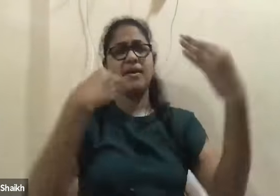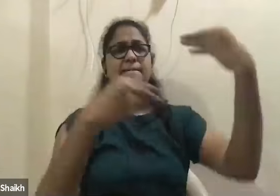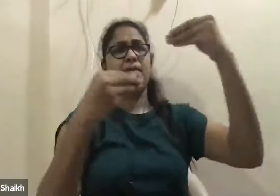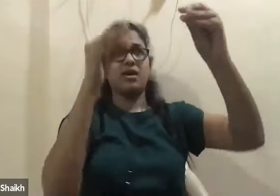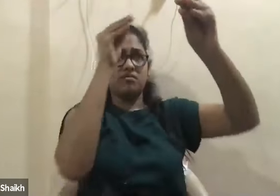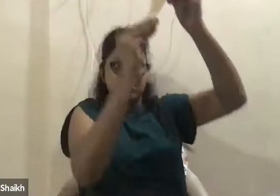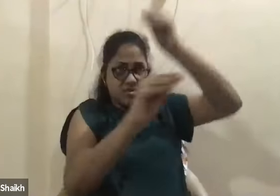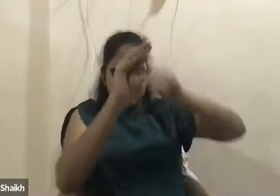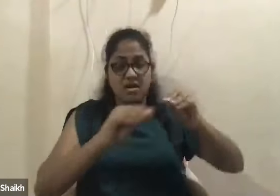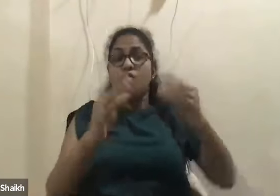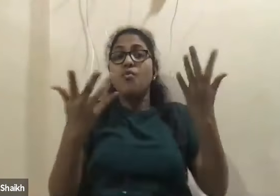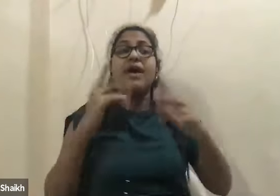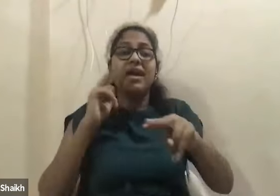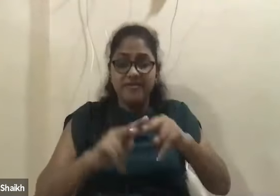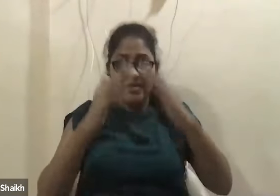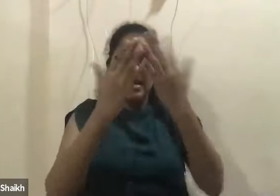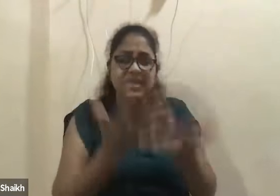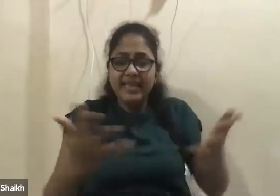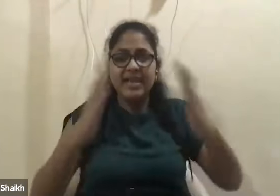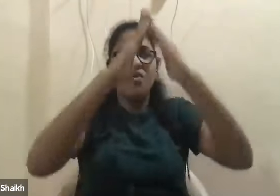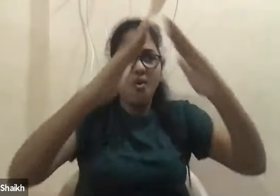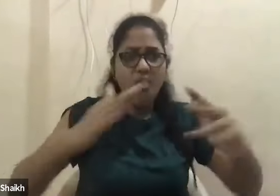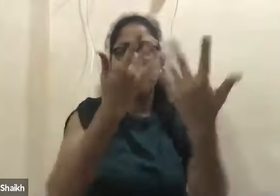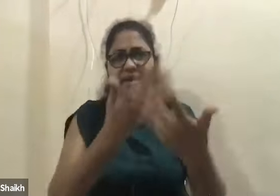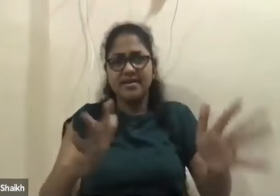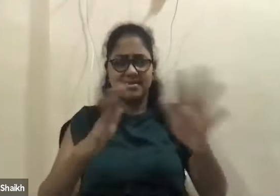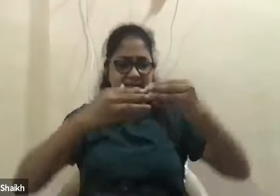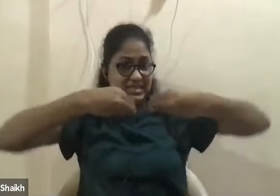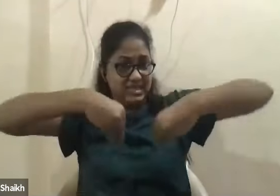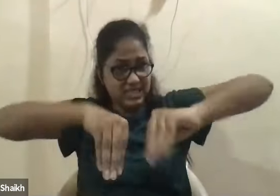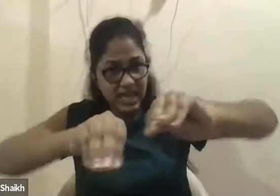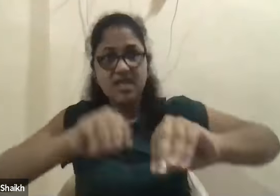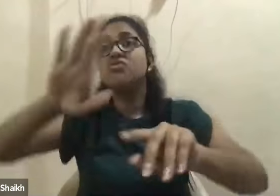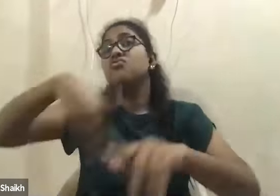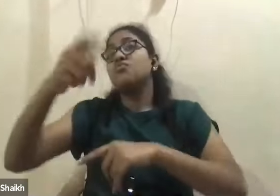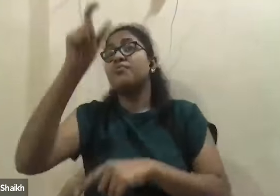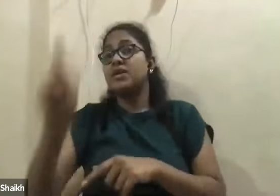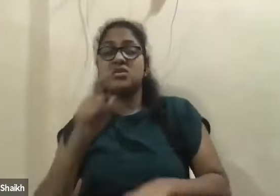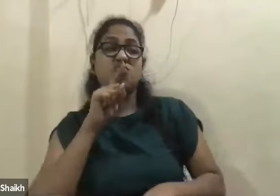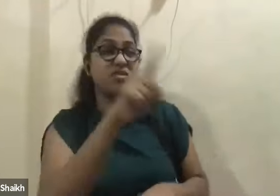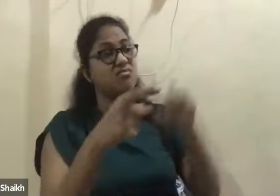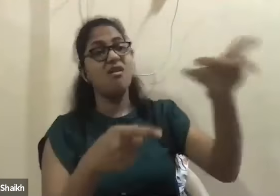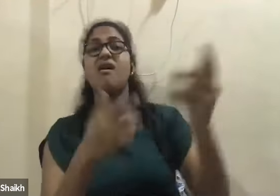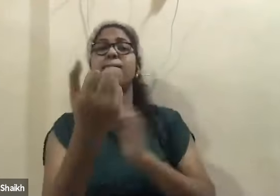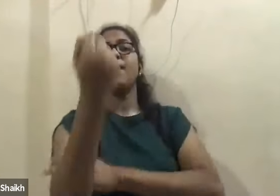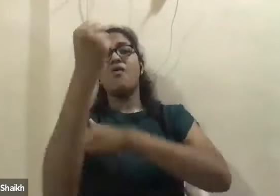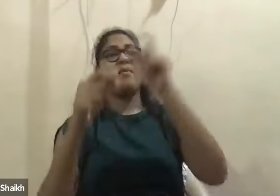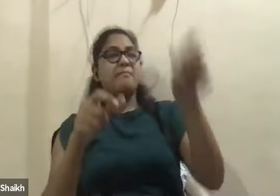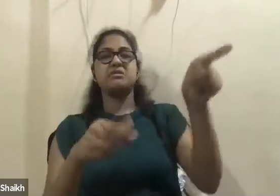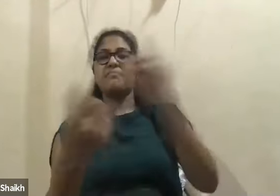property, so the person will obviously ask for the trust deed and it will say, oh, this person does not have power, gone, he cannot sell the